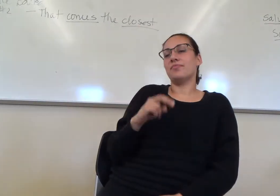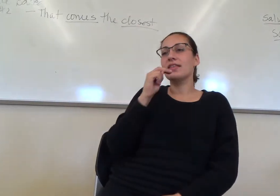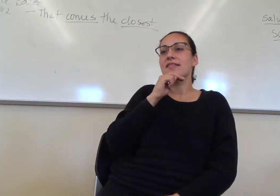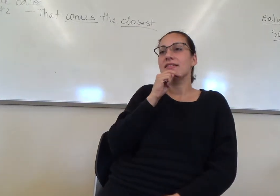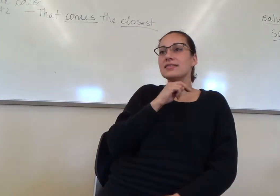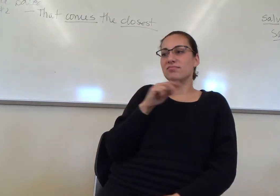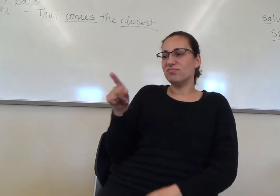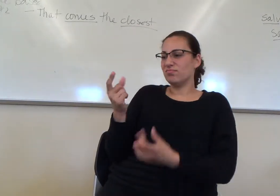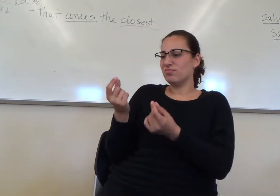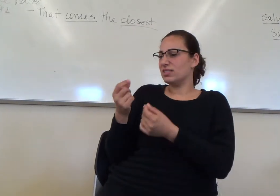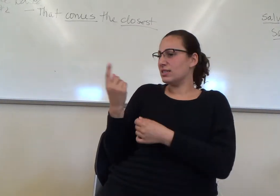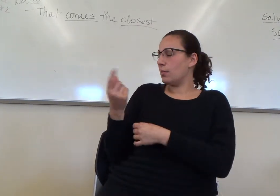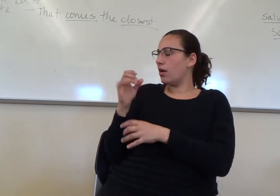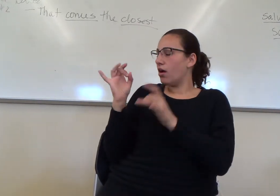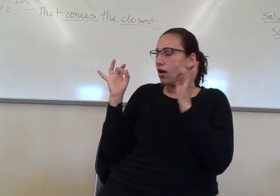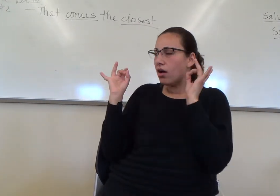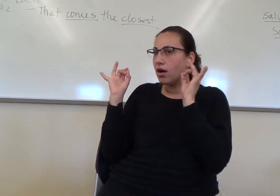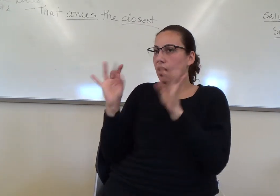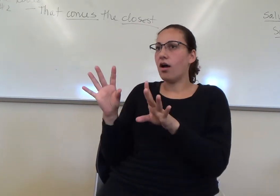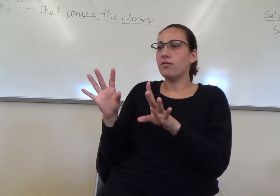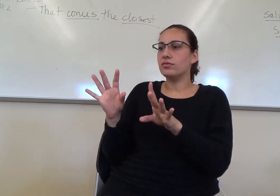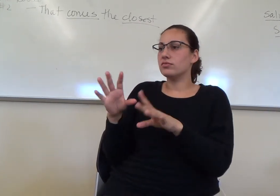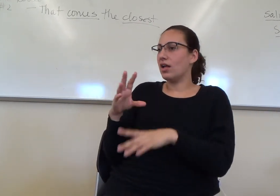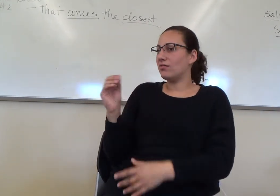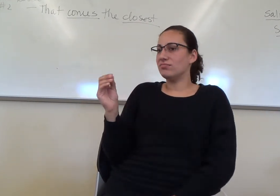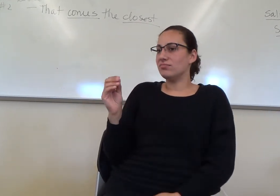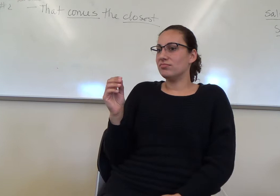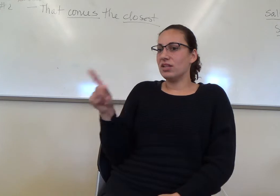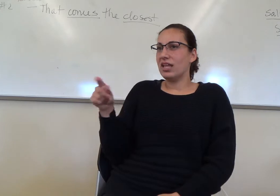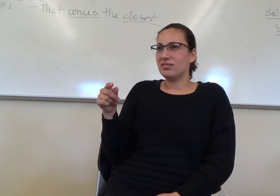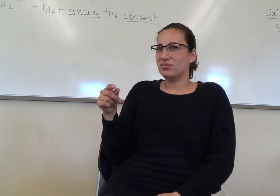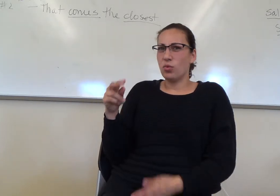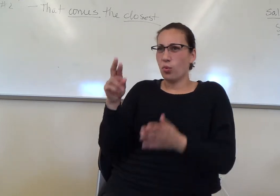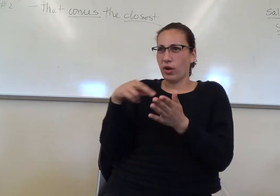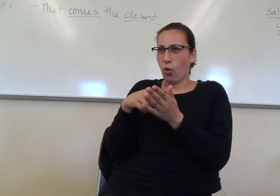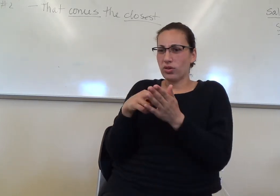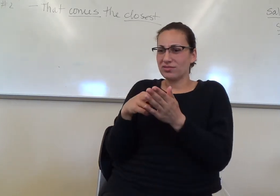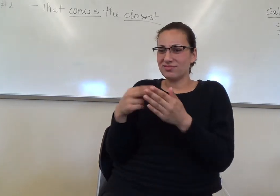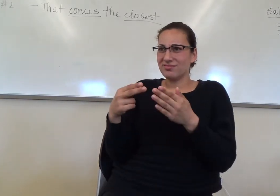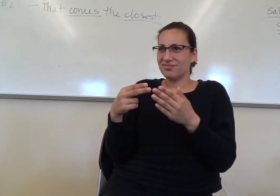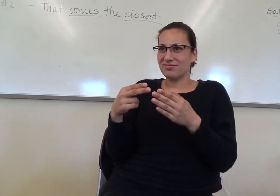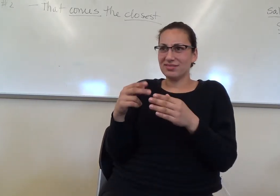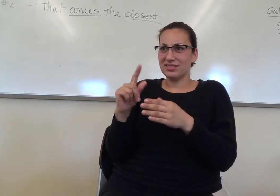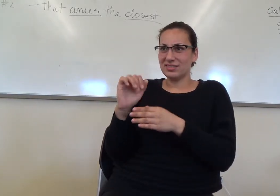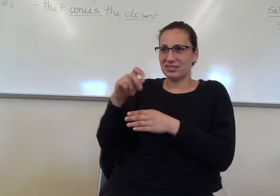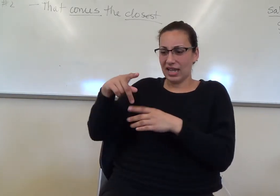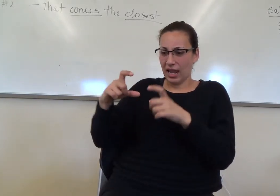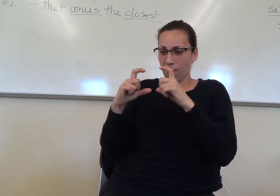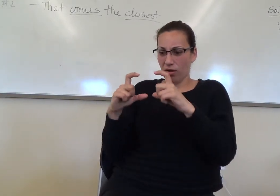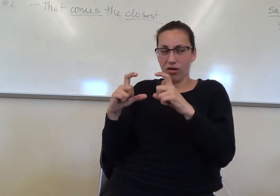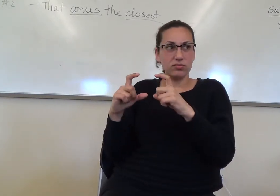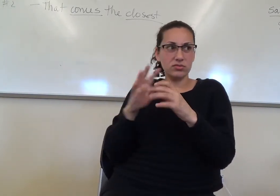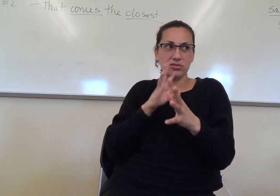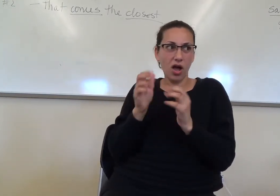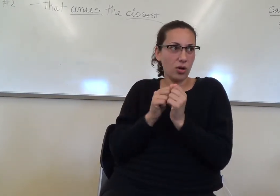and he had, for some reason, made tape recordings of himself talking to these people. This was back before your